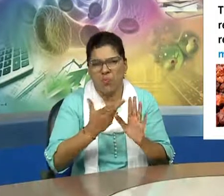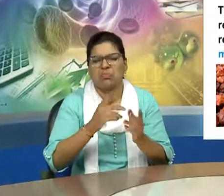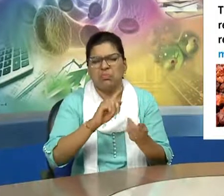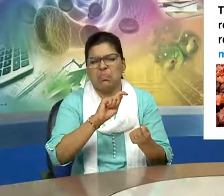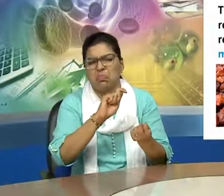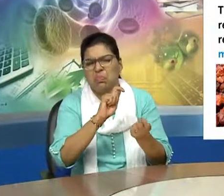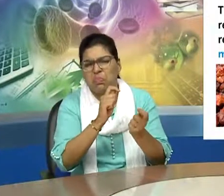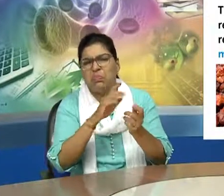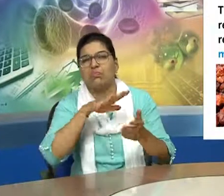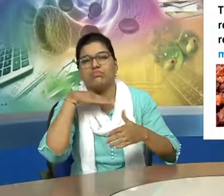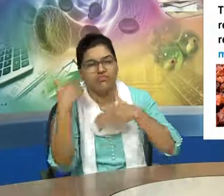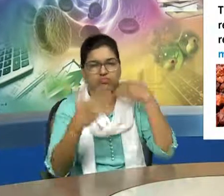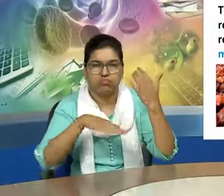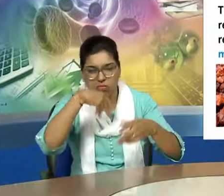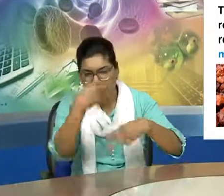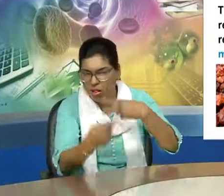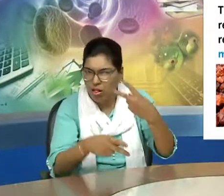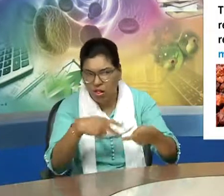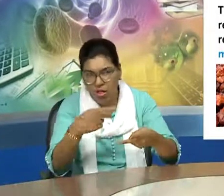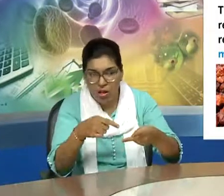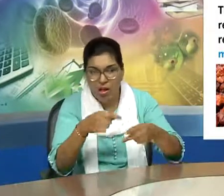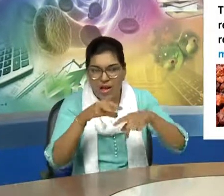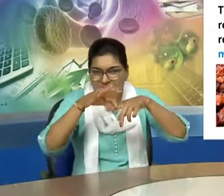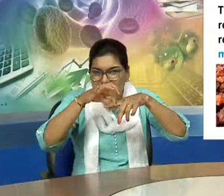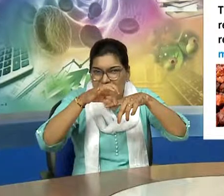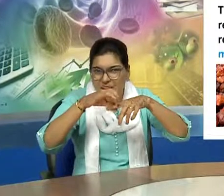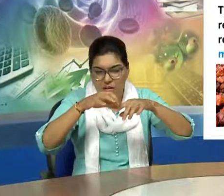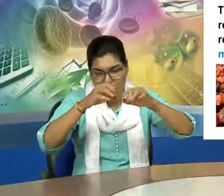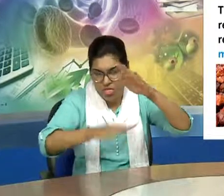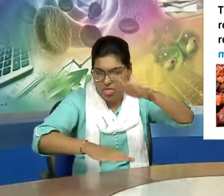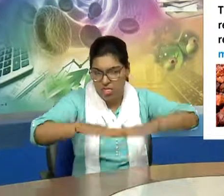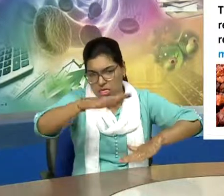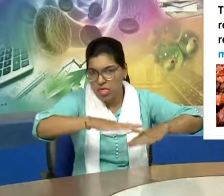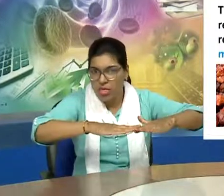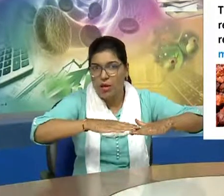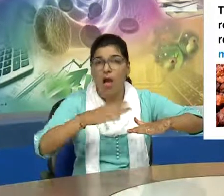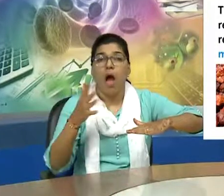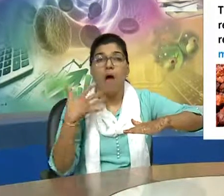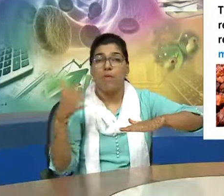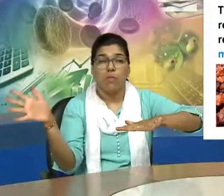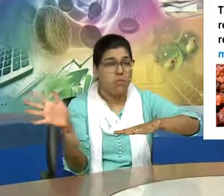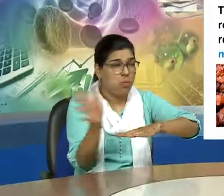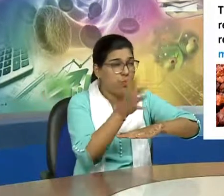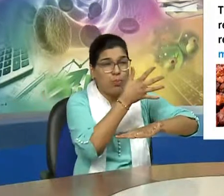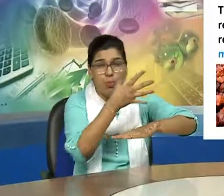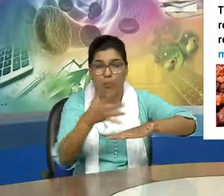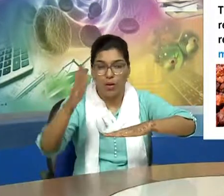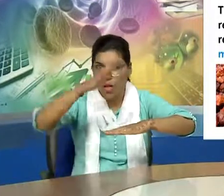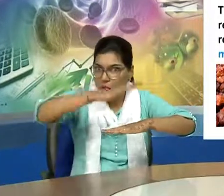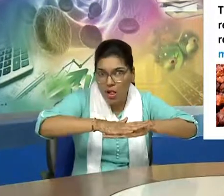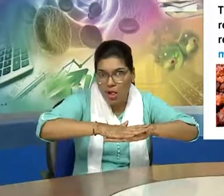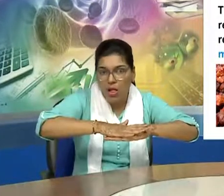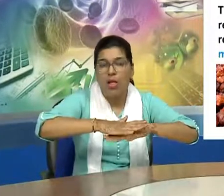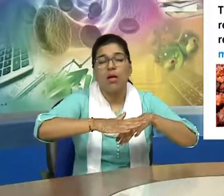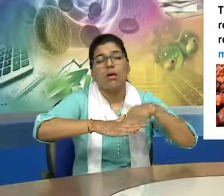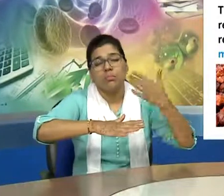were formed after so many years. They were there